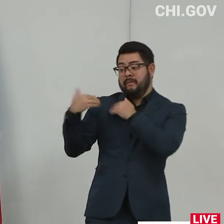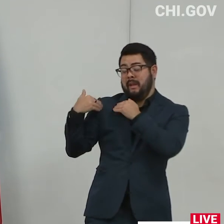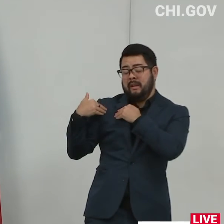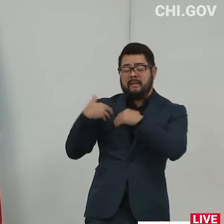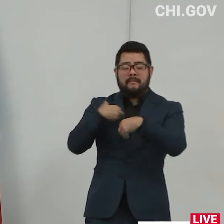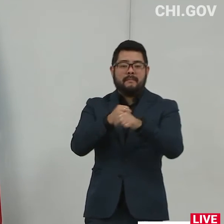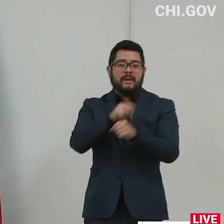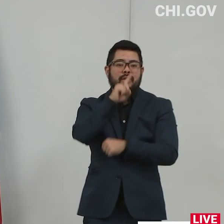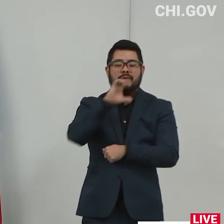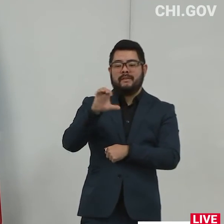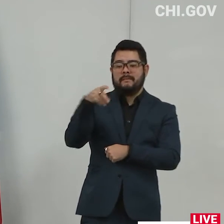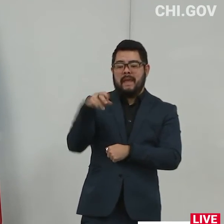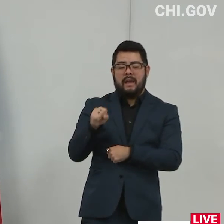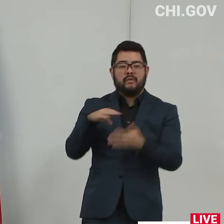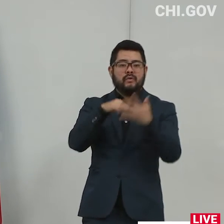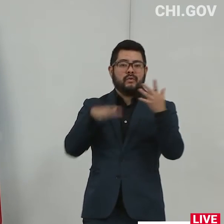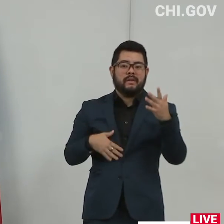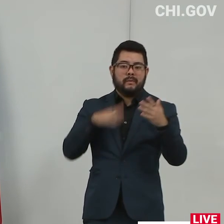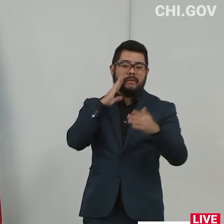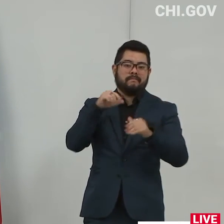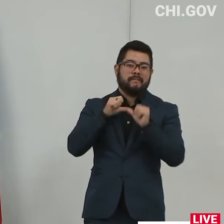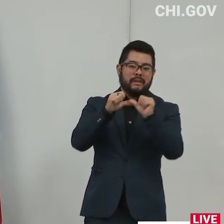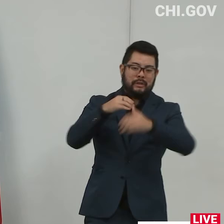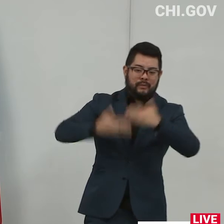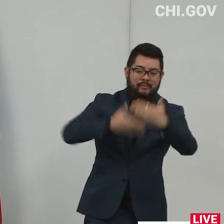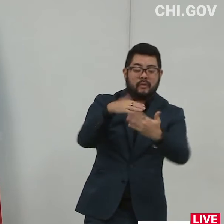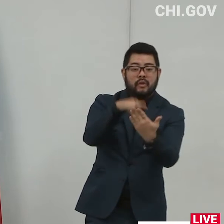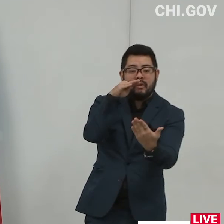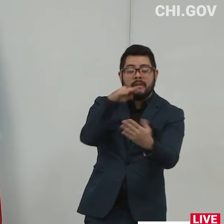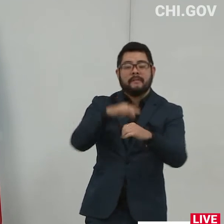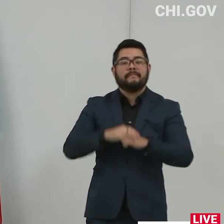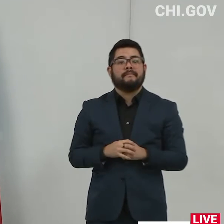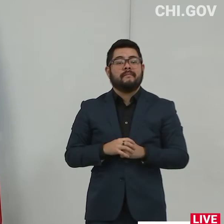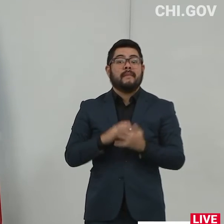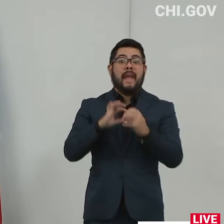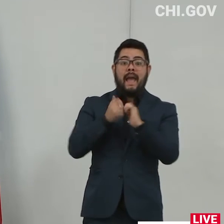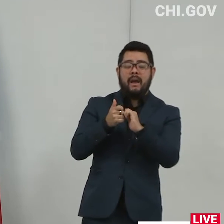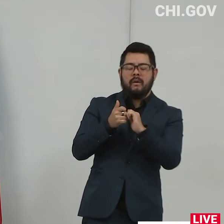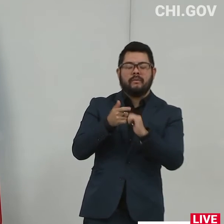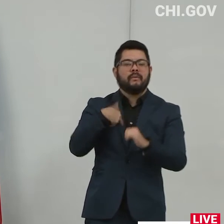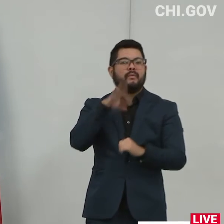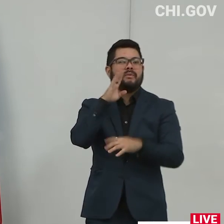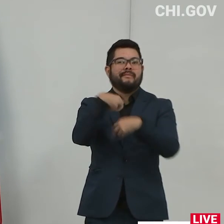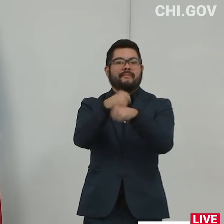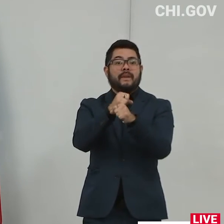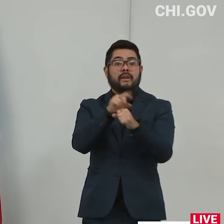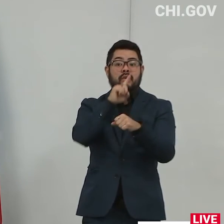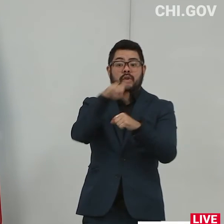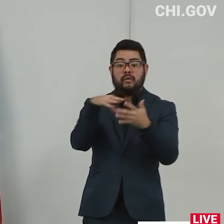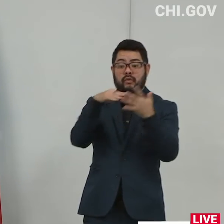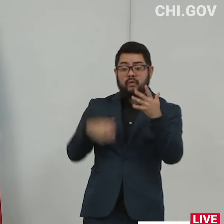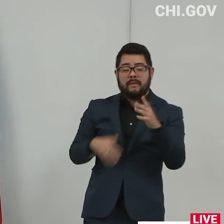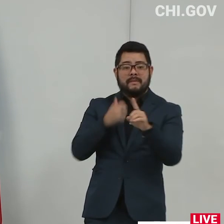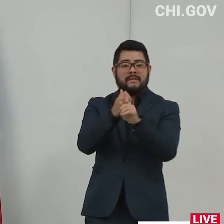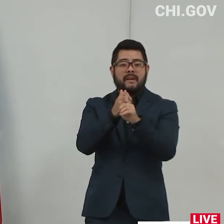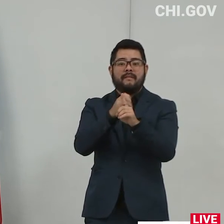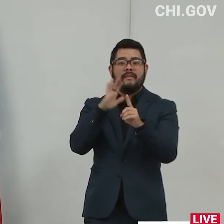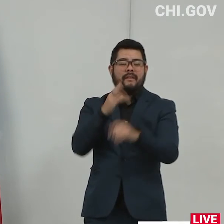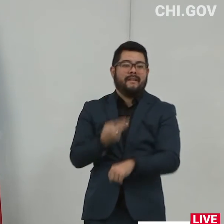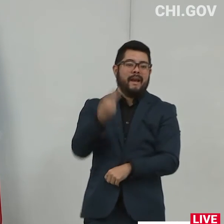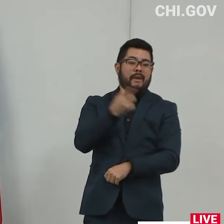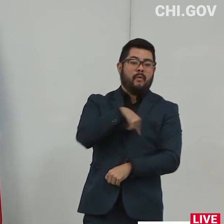on track and we build on this momentum. We will do this by making sure that our students have access to a rigorous,